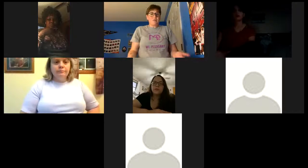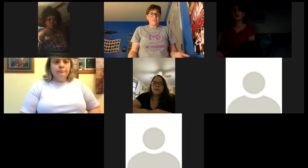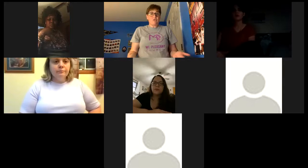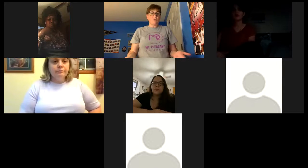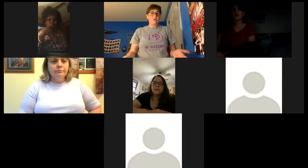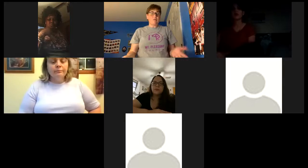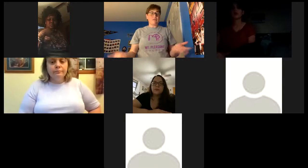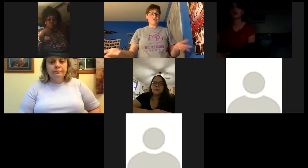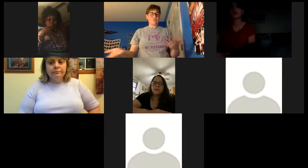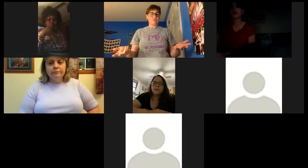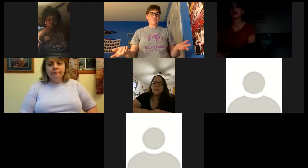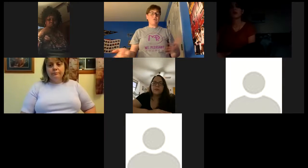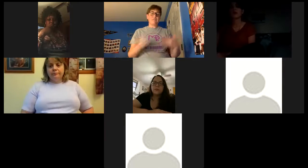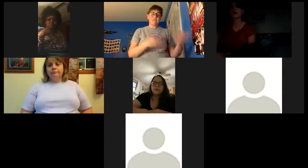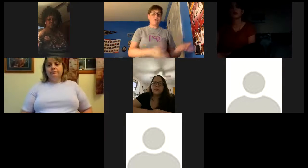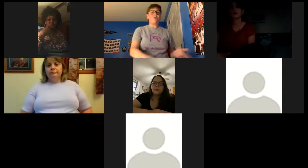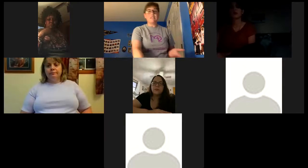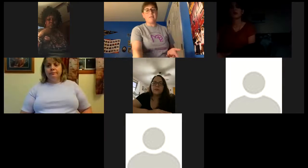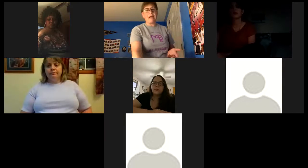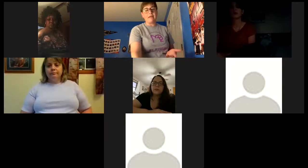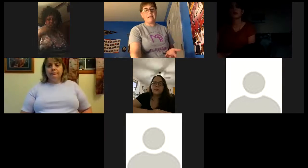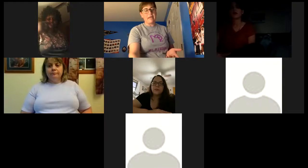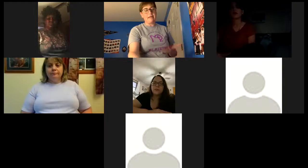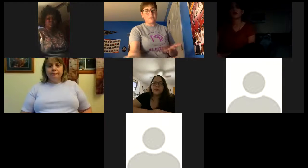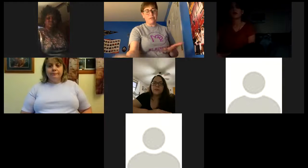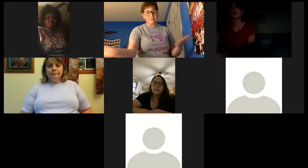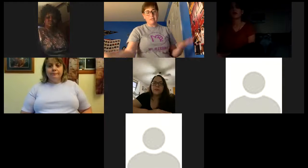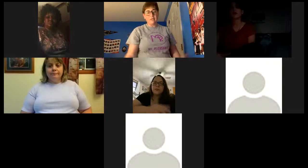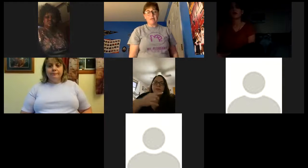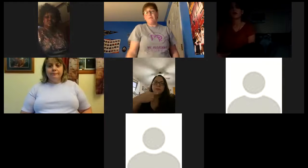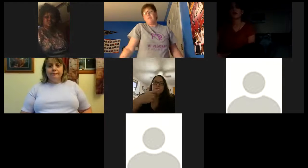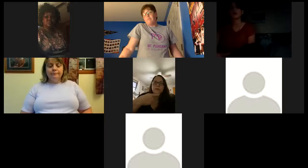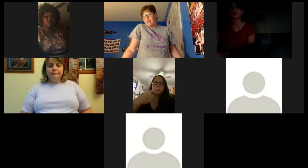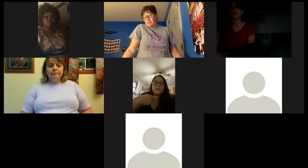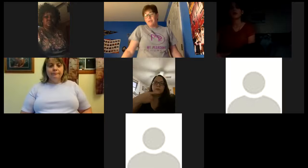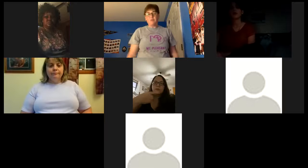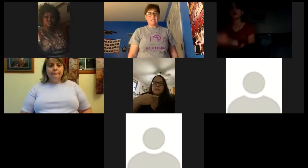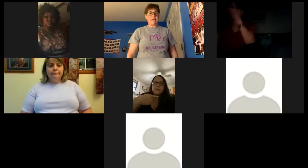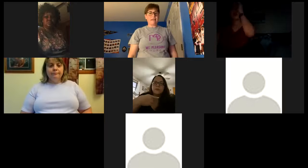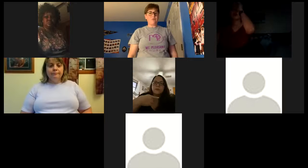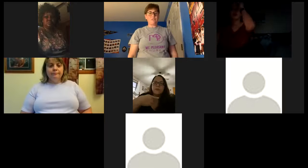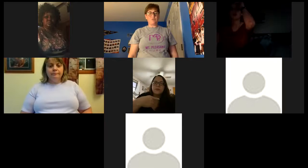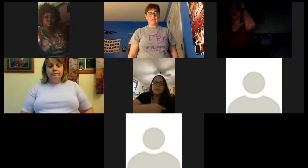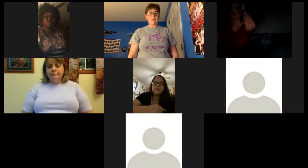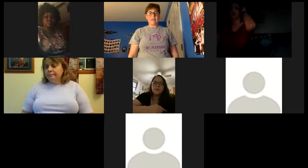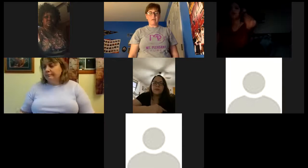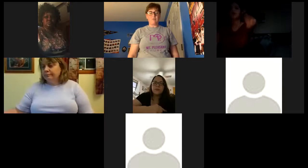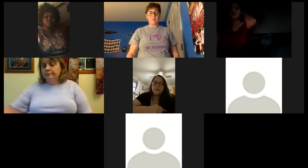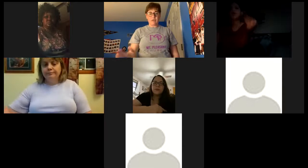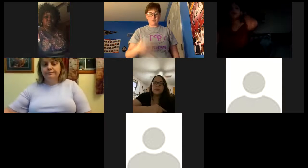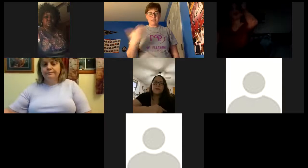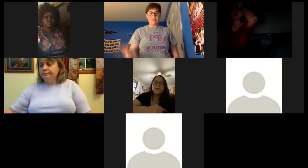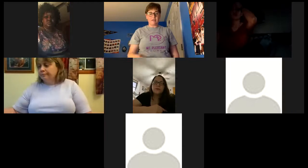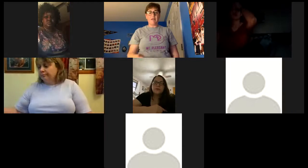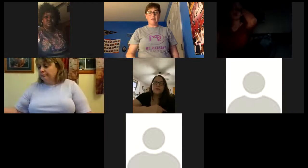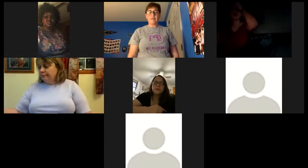isn't always true. I mean, there's children, of course, they didn't know this back in the days when possibly when sign language was coming in, when